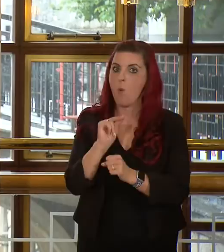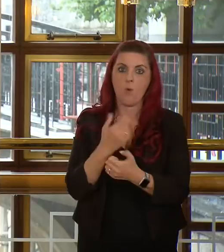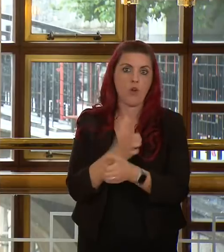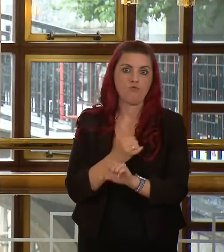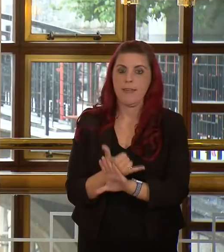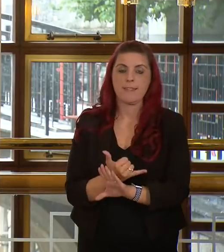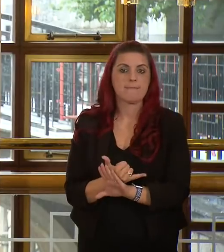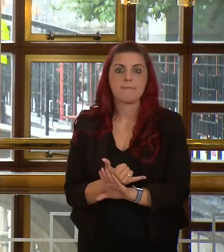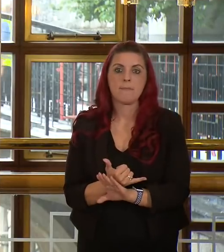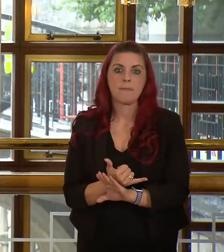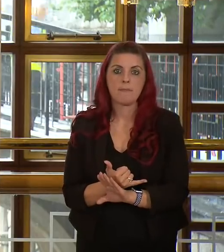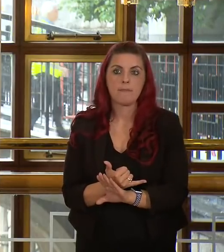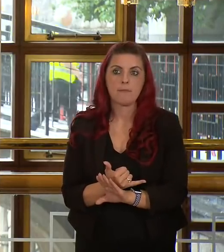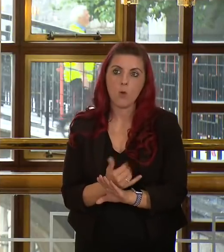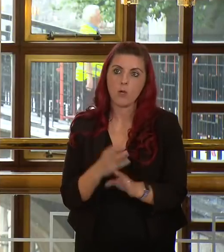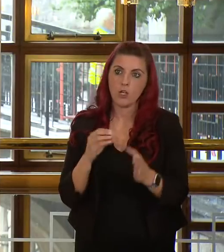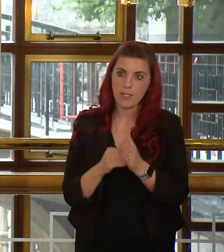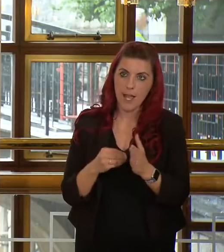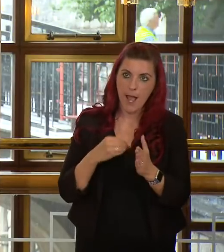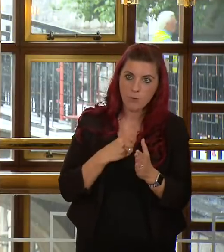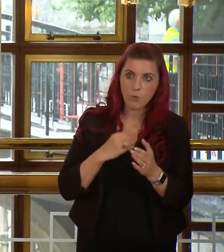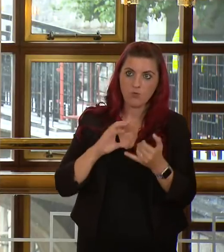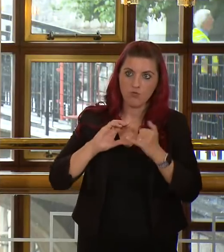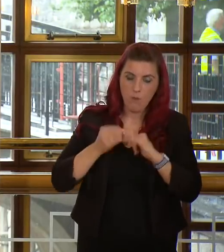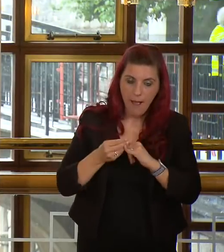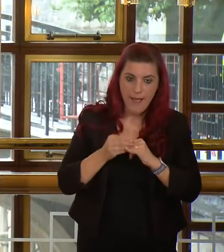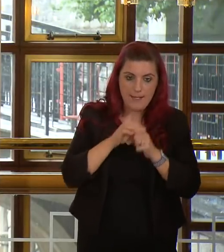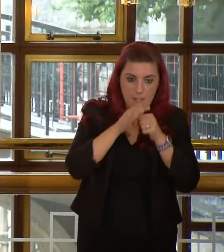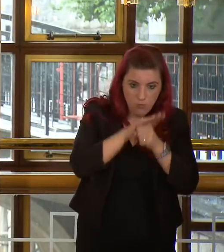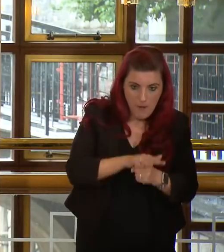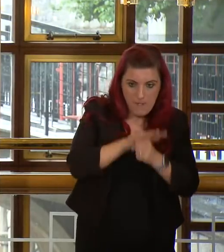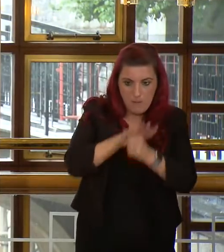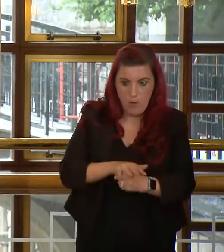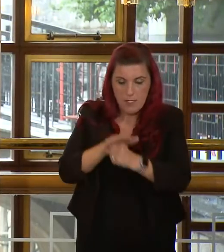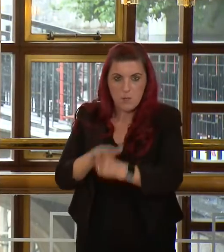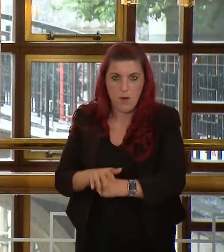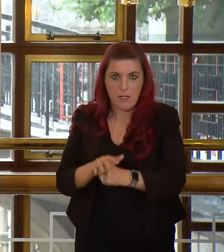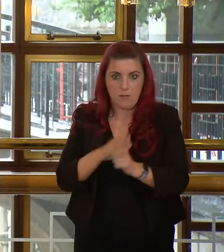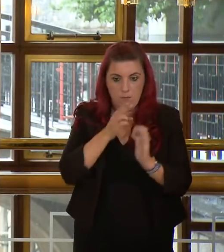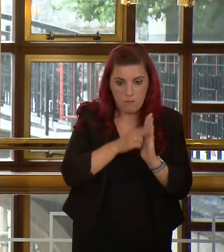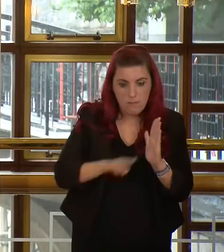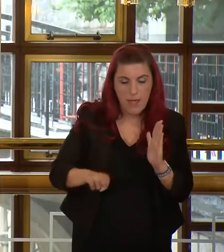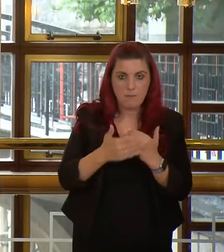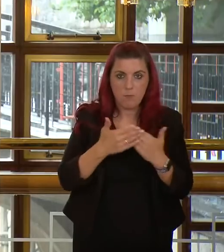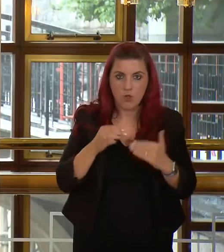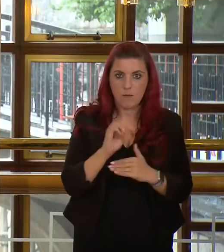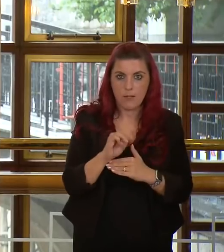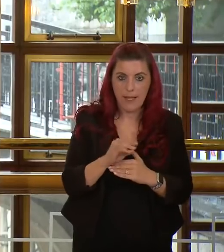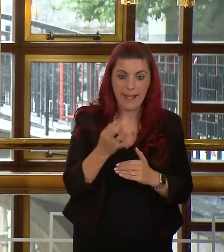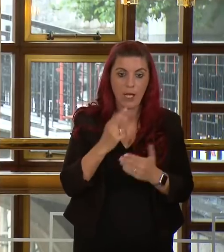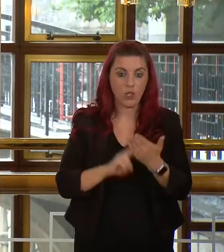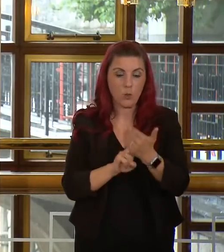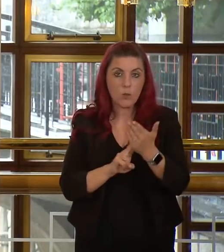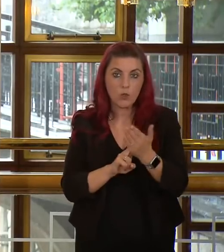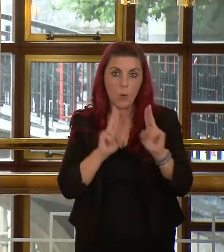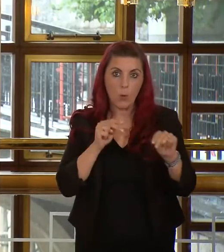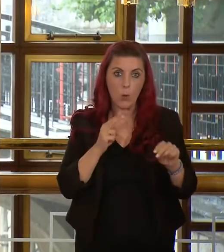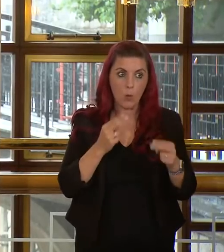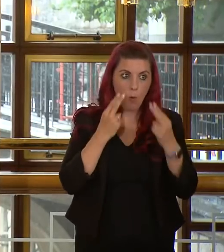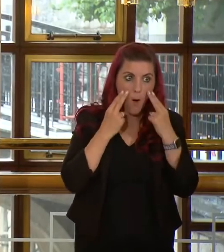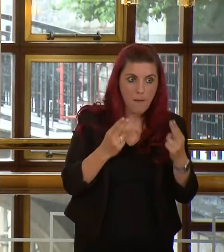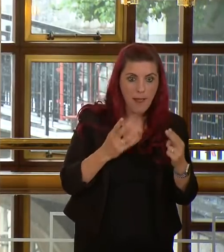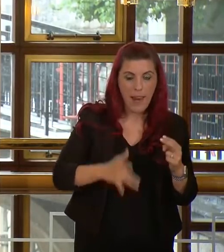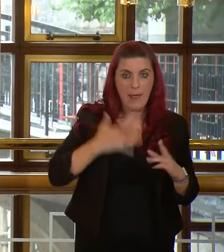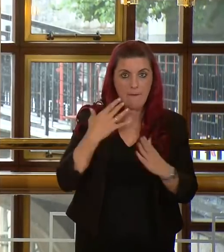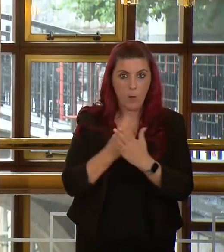What we're going to have to do is suppress it as much as possible, and get used to a new normal, get used to living with this virus, and